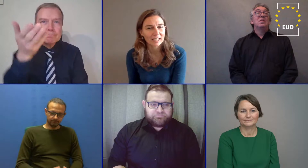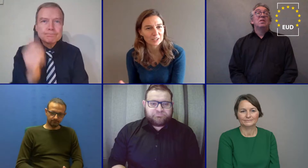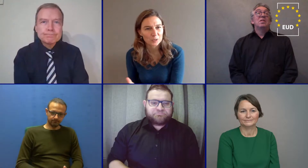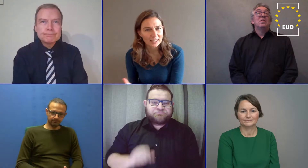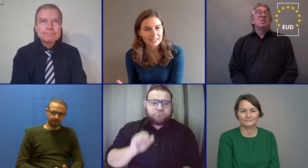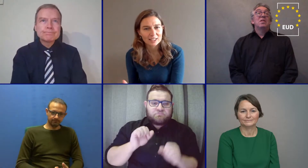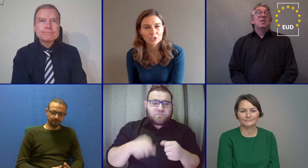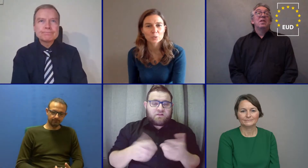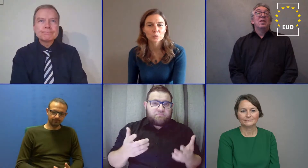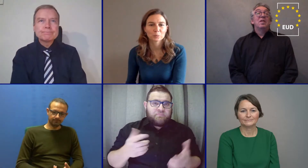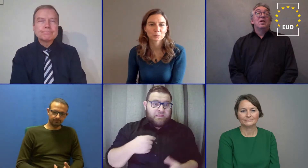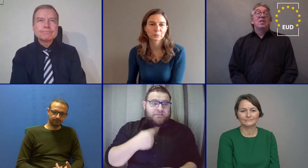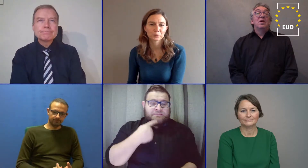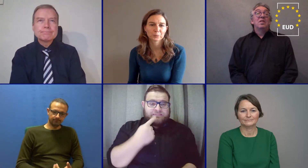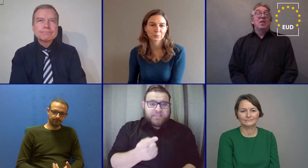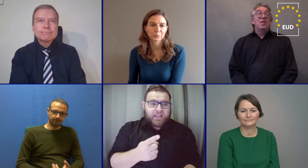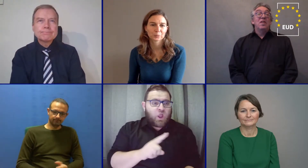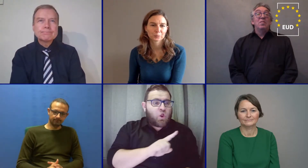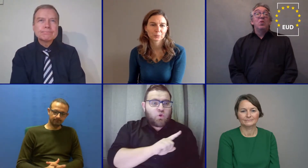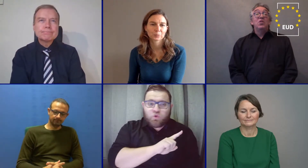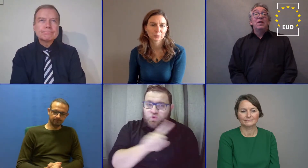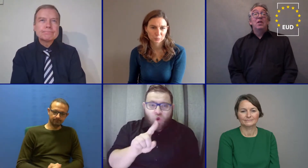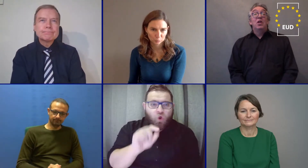recognized, so that's the issue. Thank you, David. Bojan?